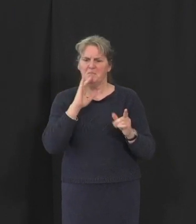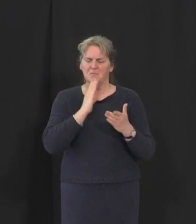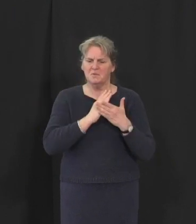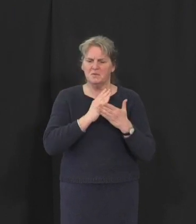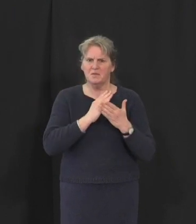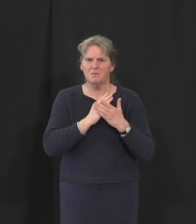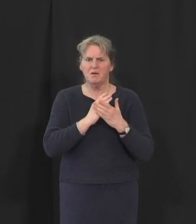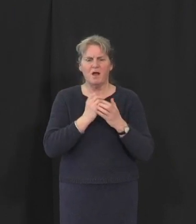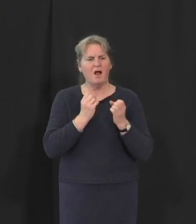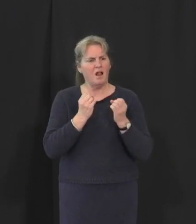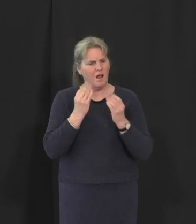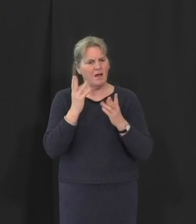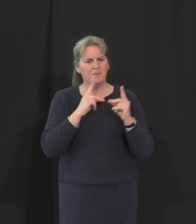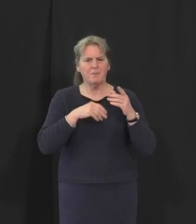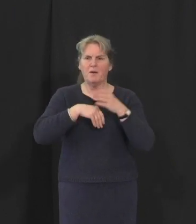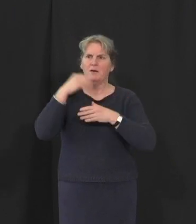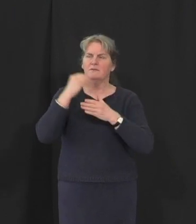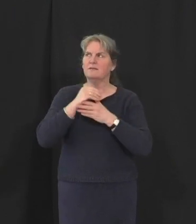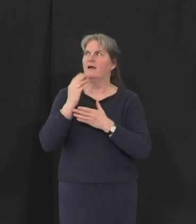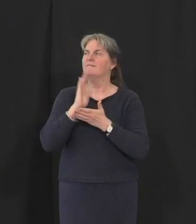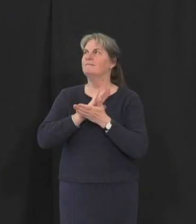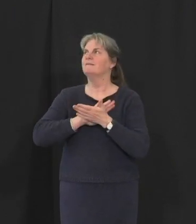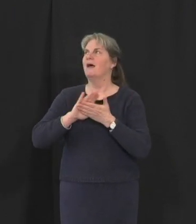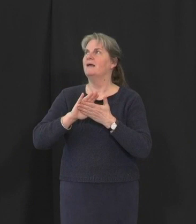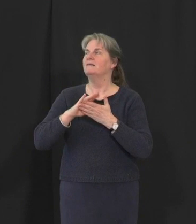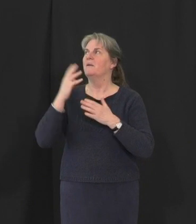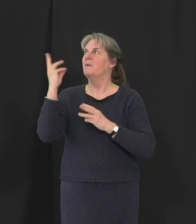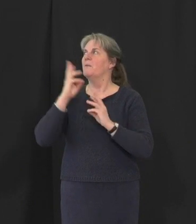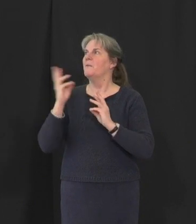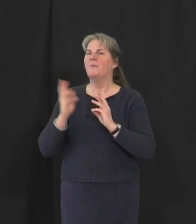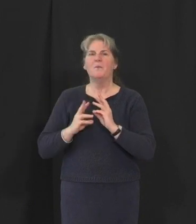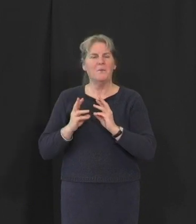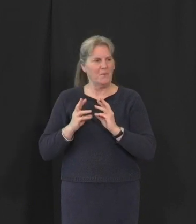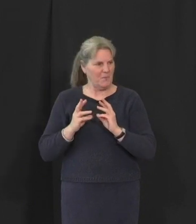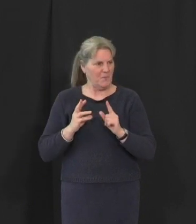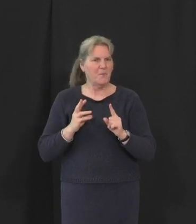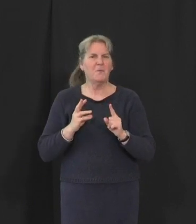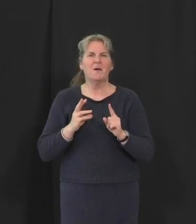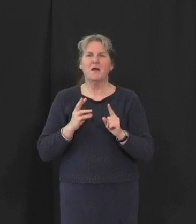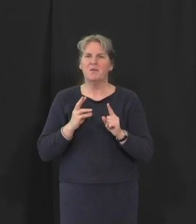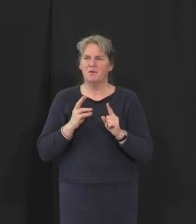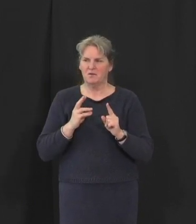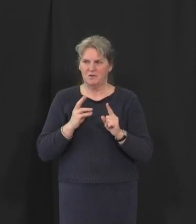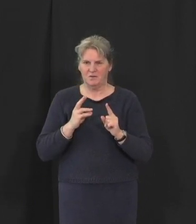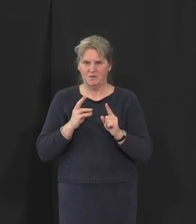are outside. It's nice. It seemed like last week people were really following